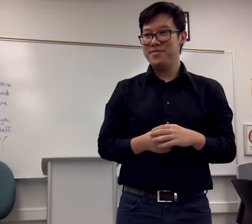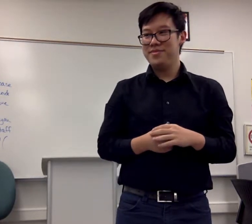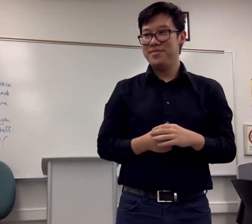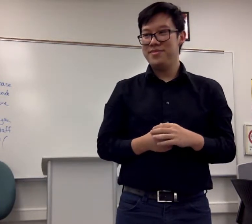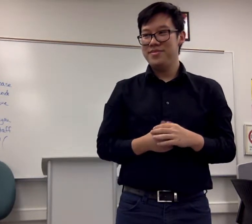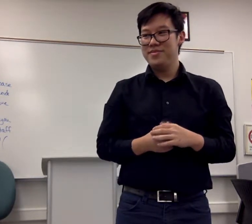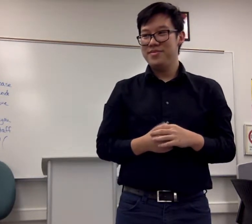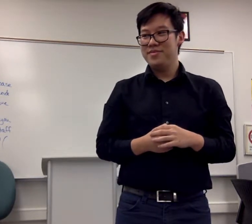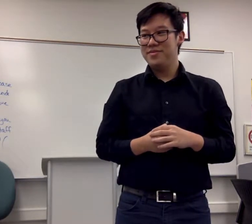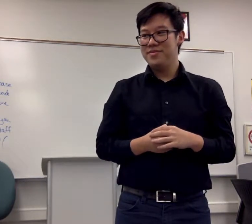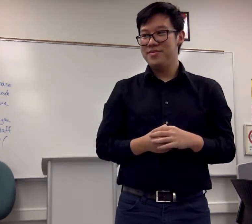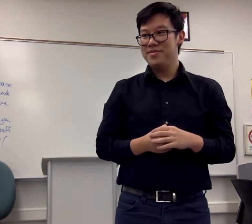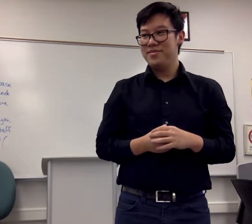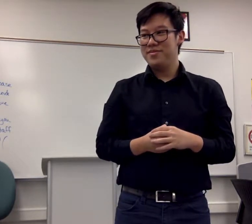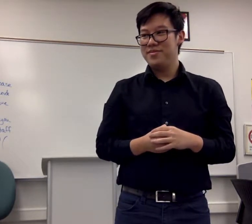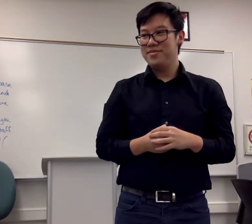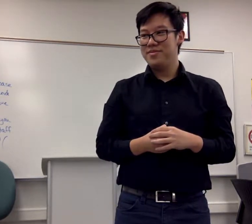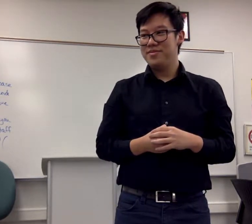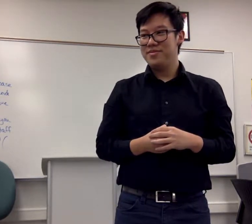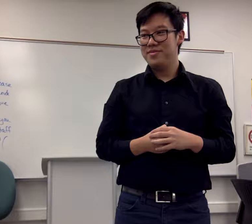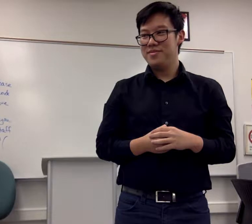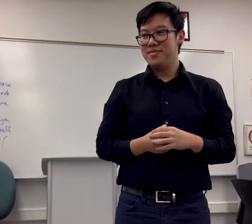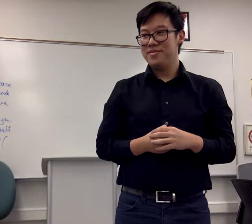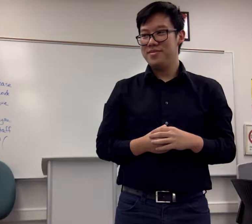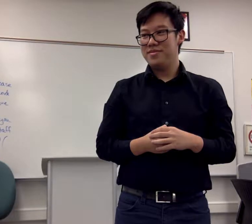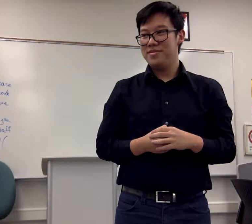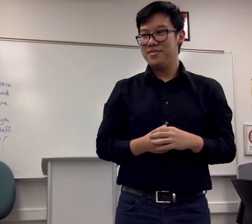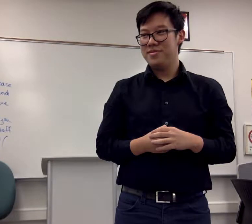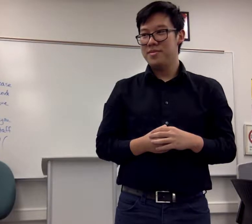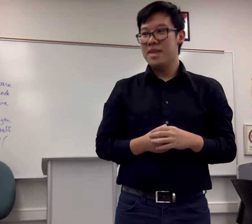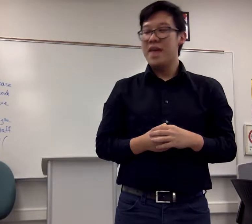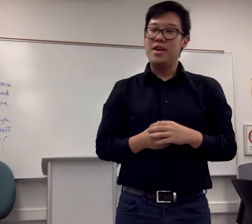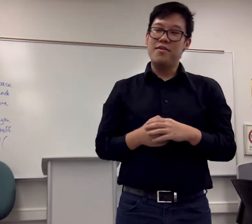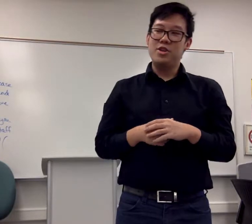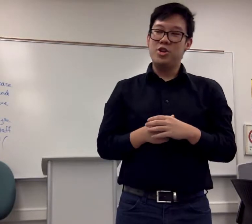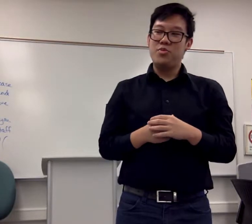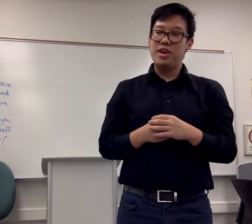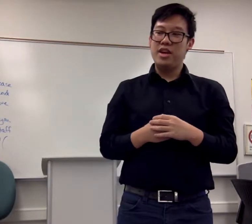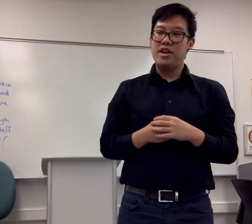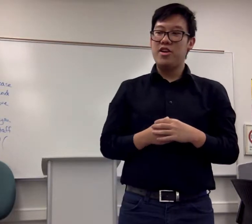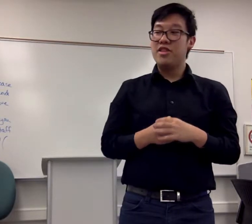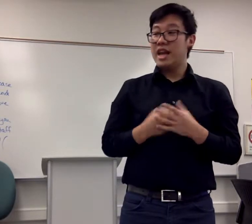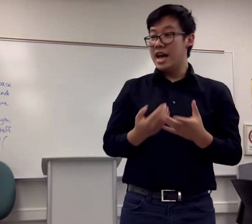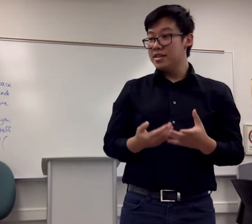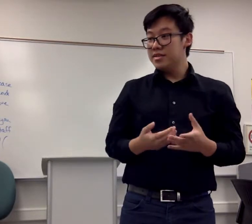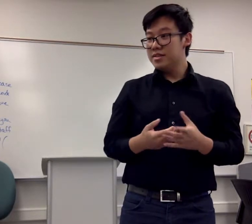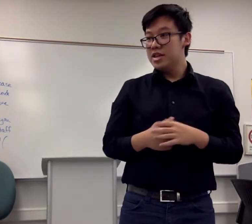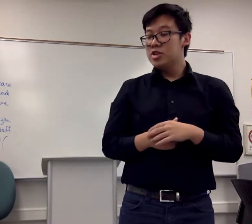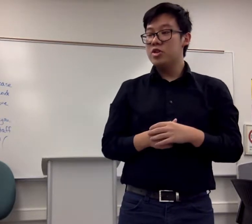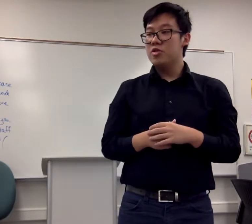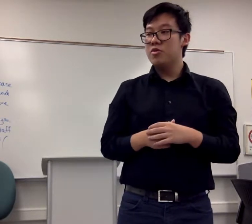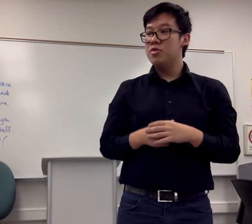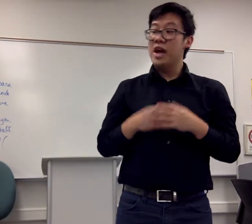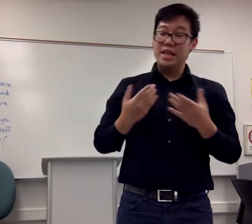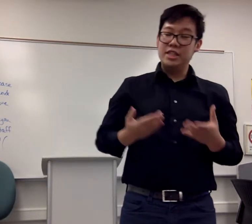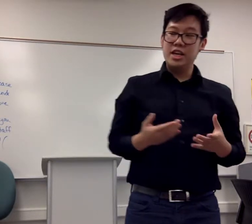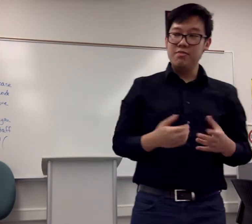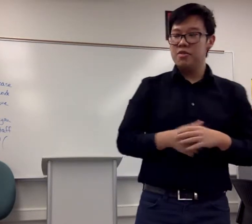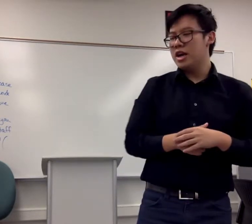right. And what are you interpreting? I'm going to be interpreting the class. So don't hesitate. You can